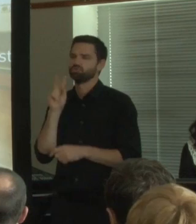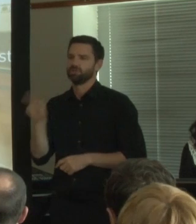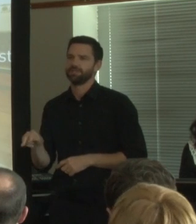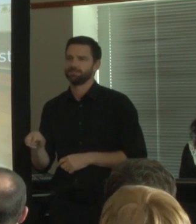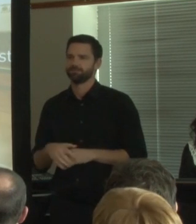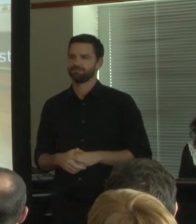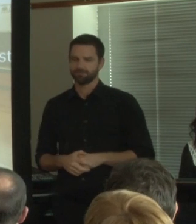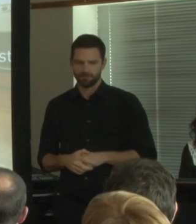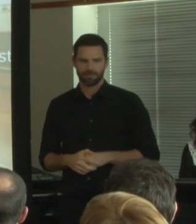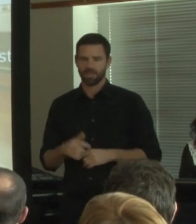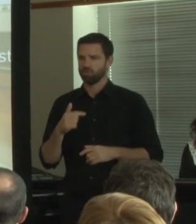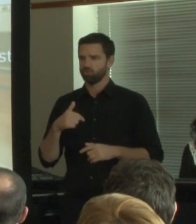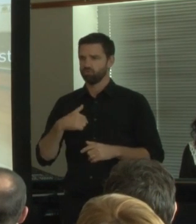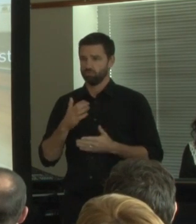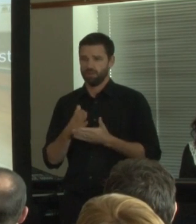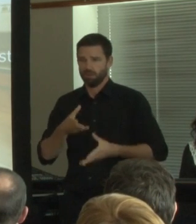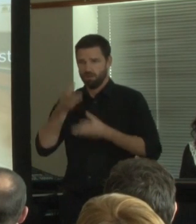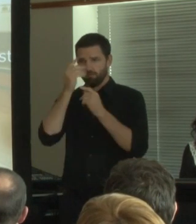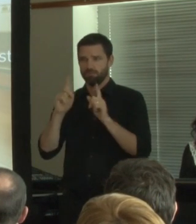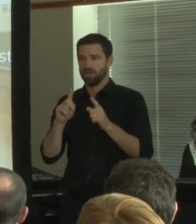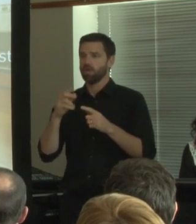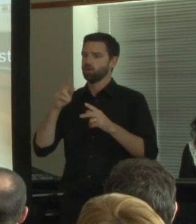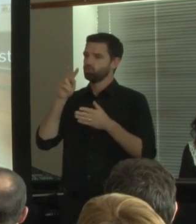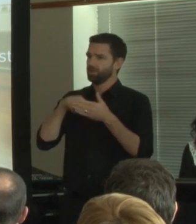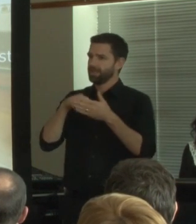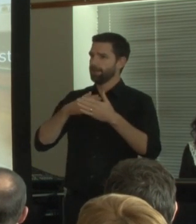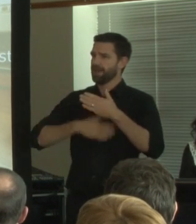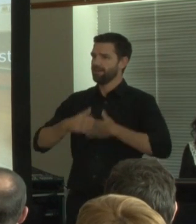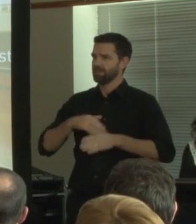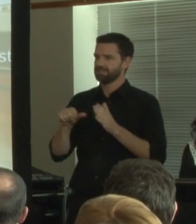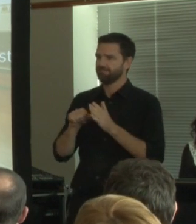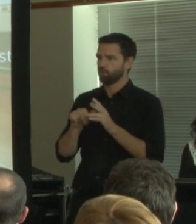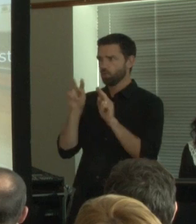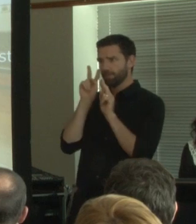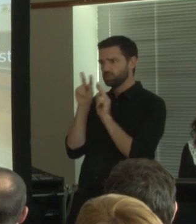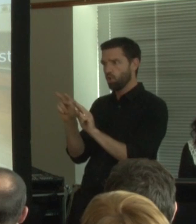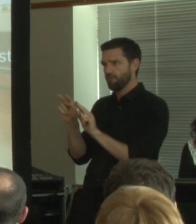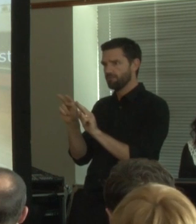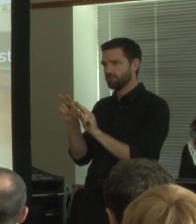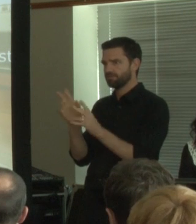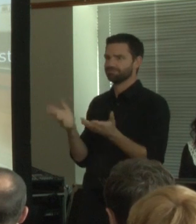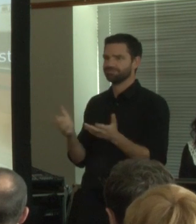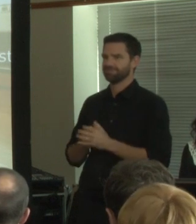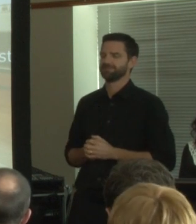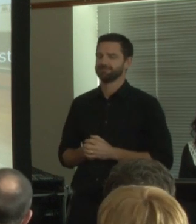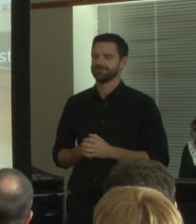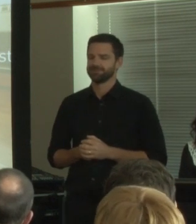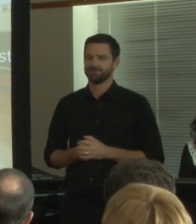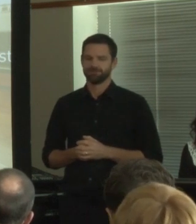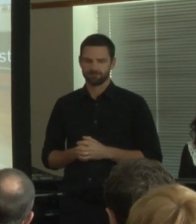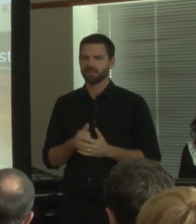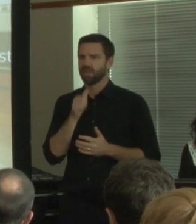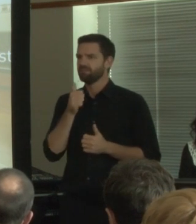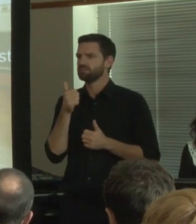last thing that I really took to heart was, however, reading behaviour is notoriously difficult to observe directly. Think about this finding. Given good